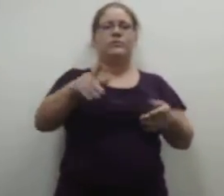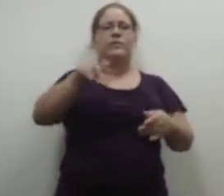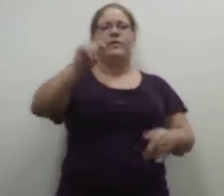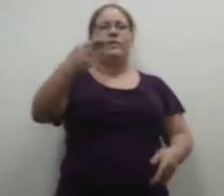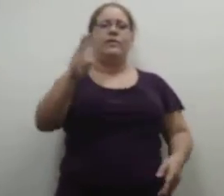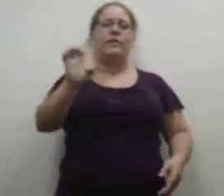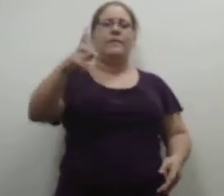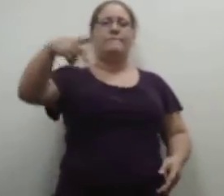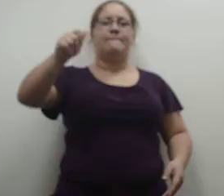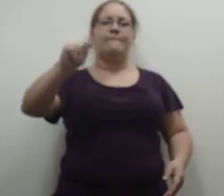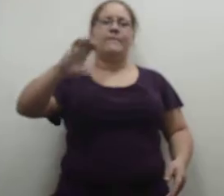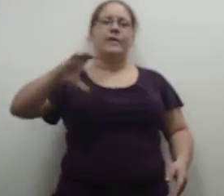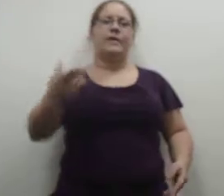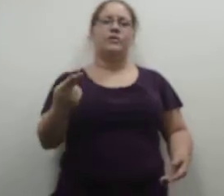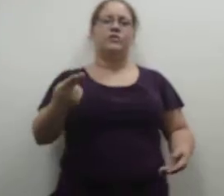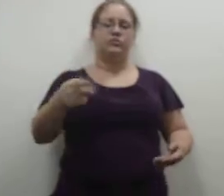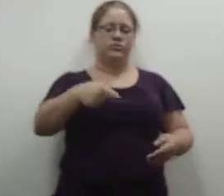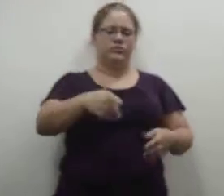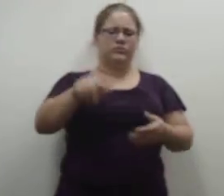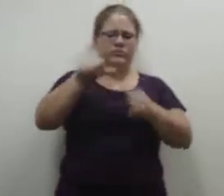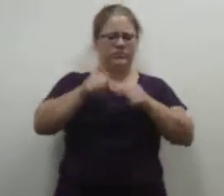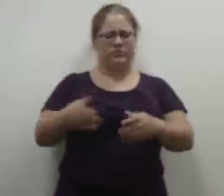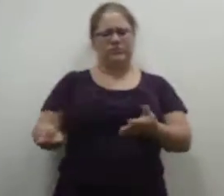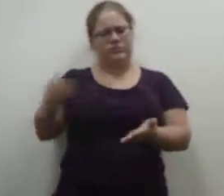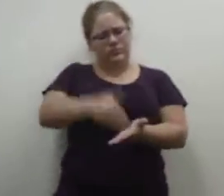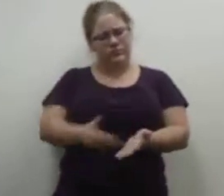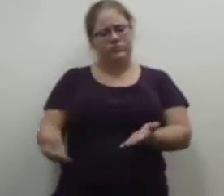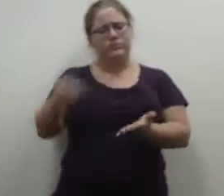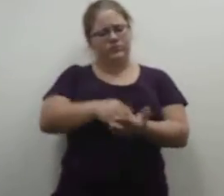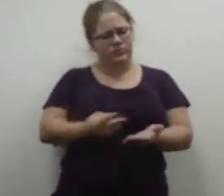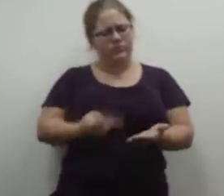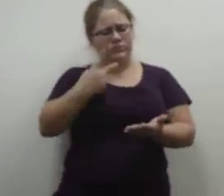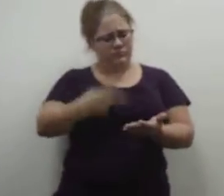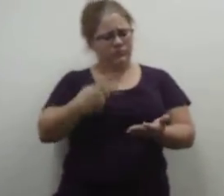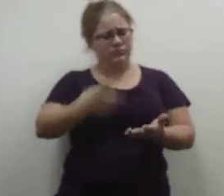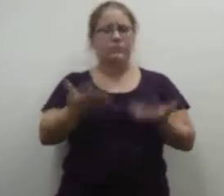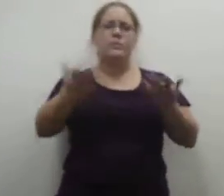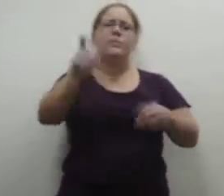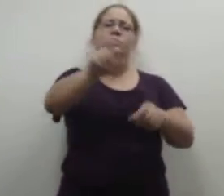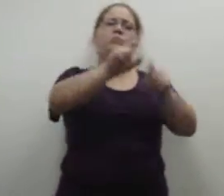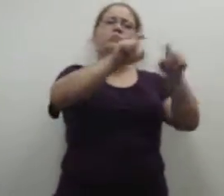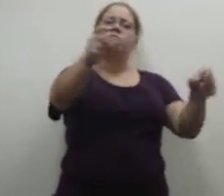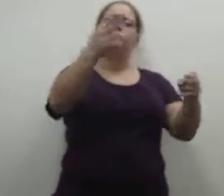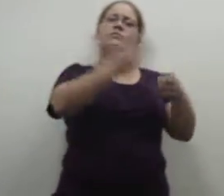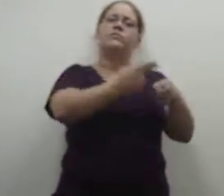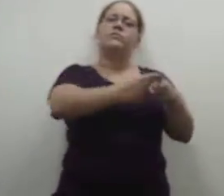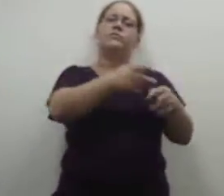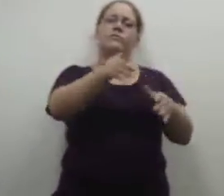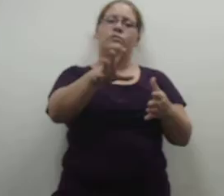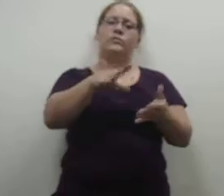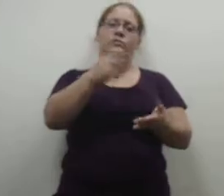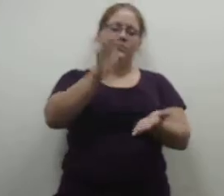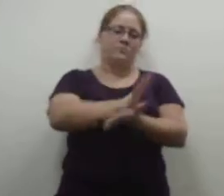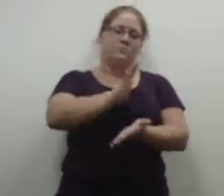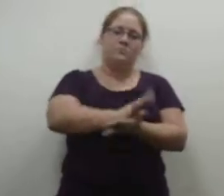under that you can put both of the article's information on that issue. And so they start to think about